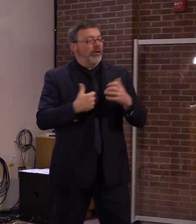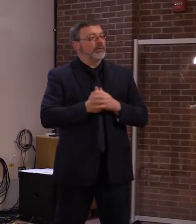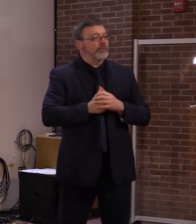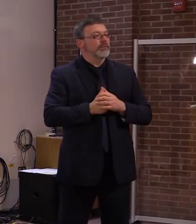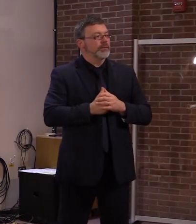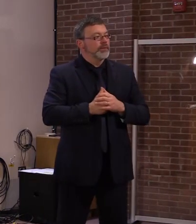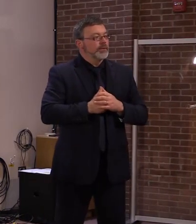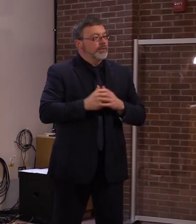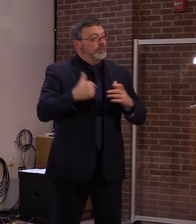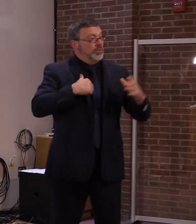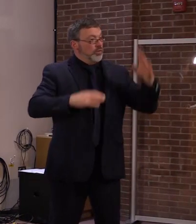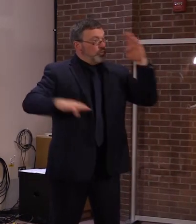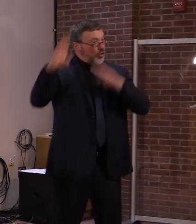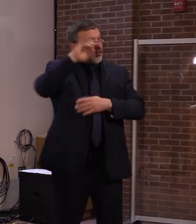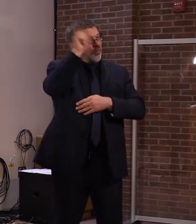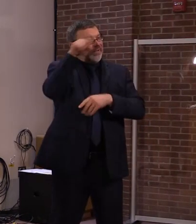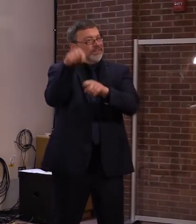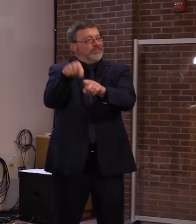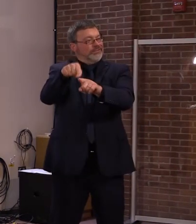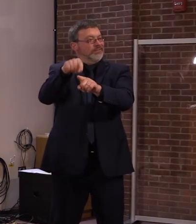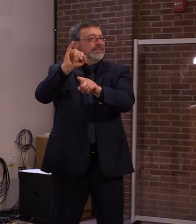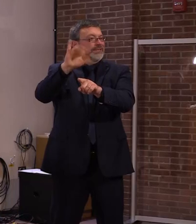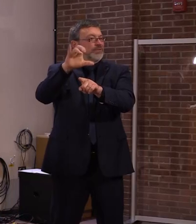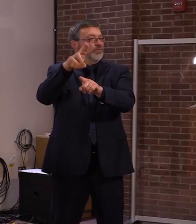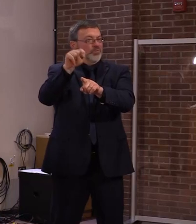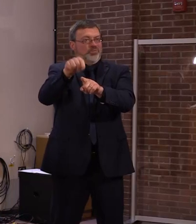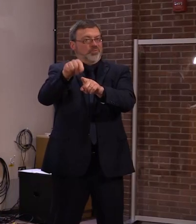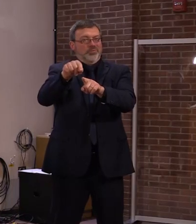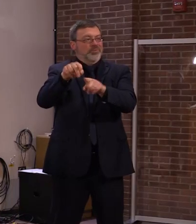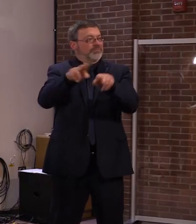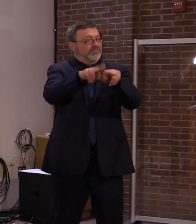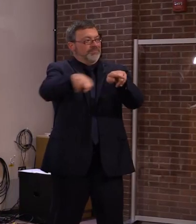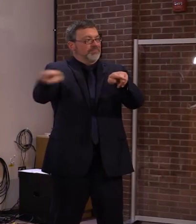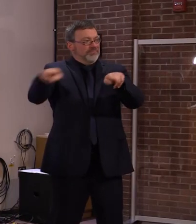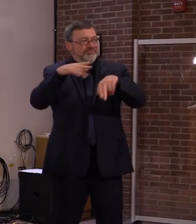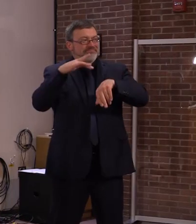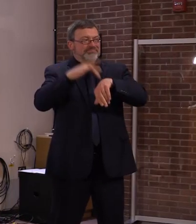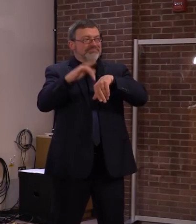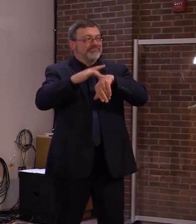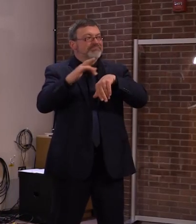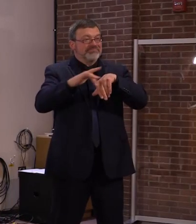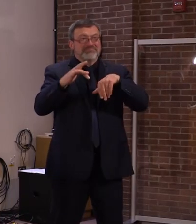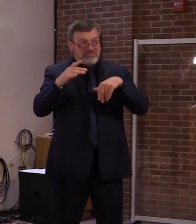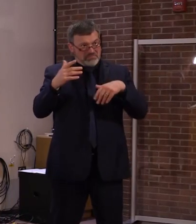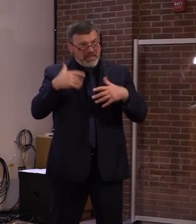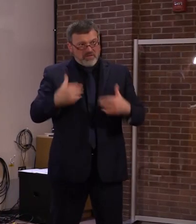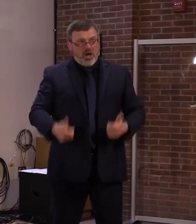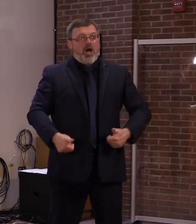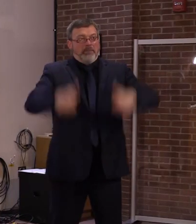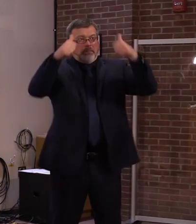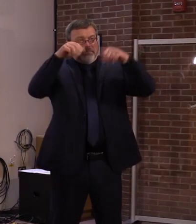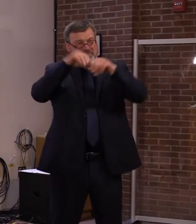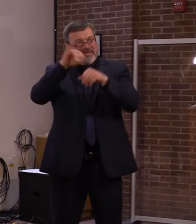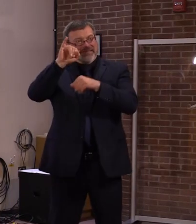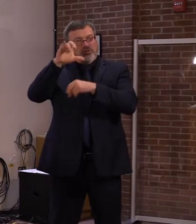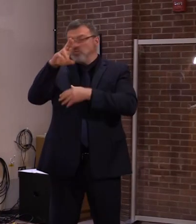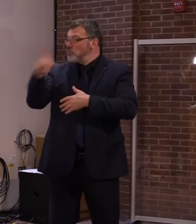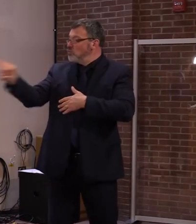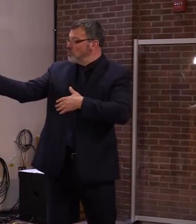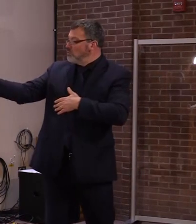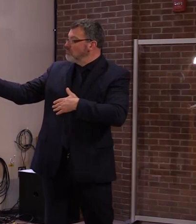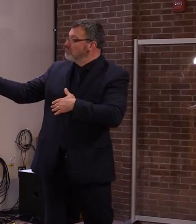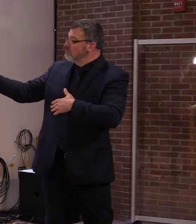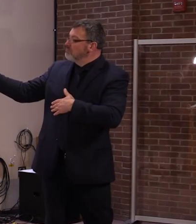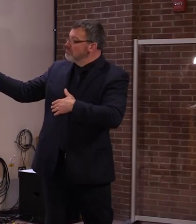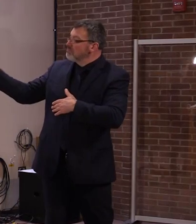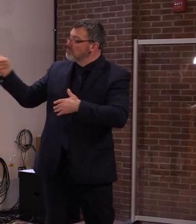you can see here again, an elevated number of ICU patients across Vermont. About 64% of recent ICU